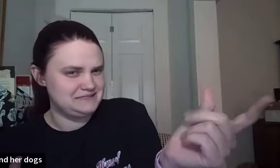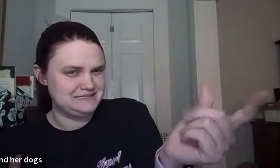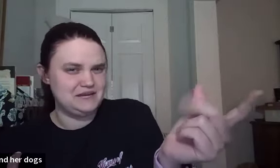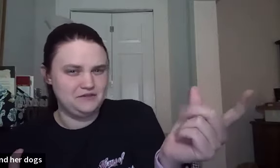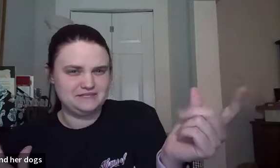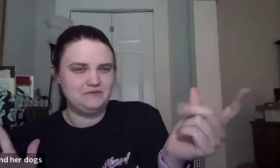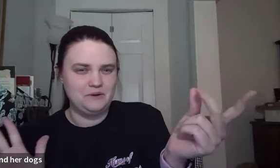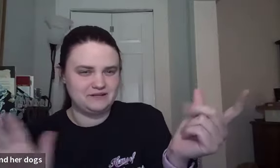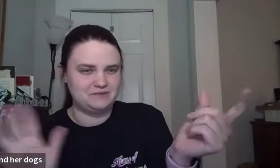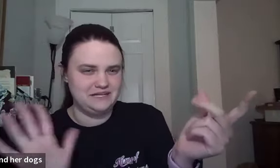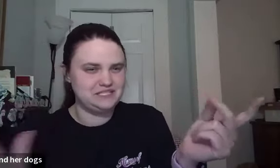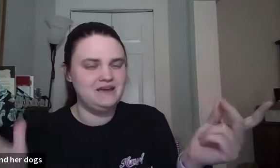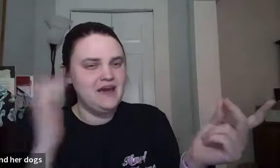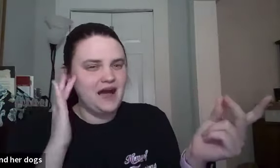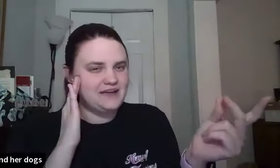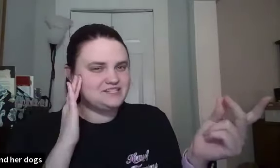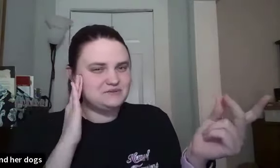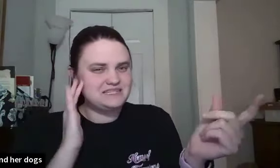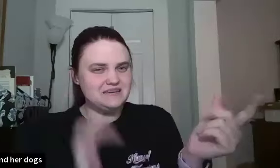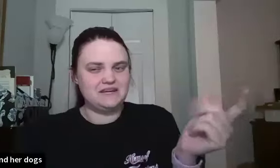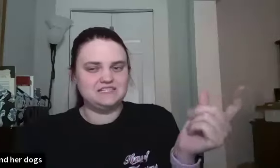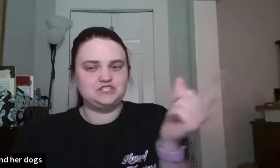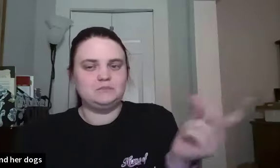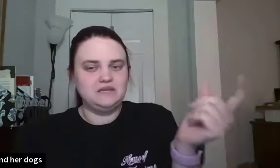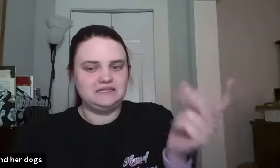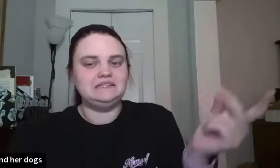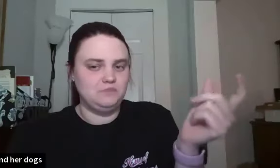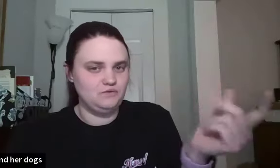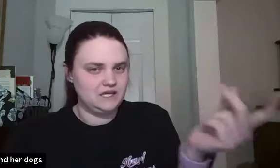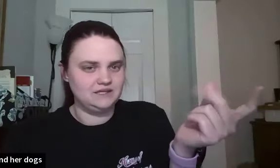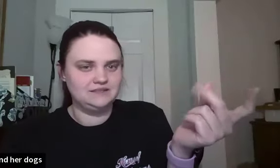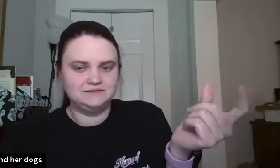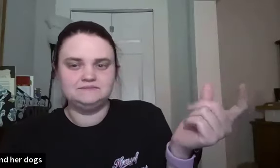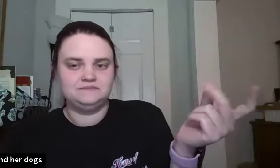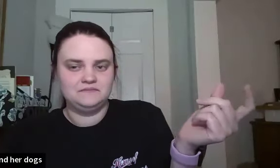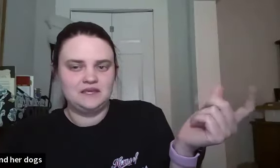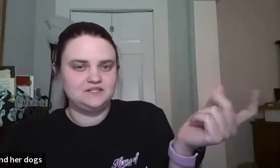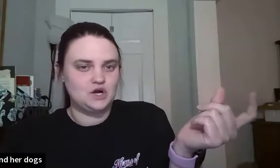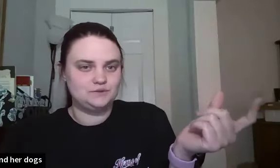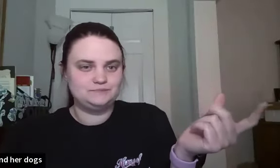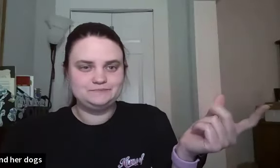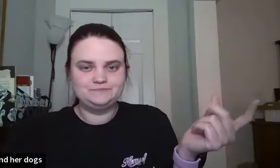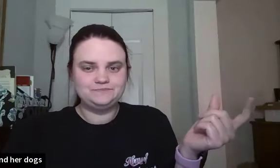sense? I know that's kind of a weird explanation. I just always think of it as just repeatedly moving. Dog.